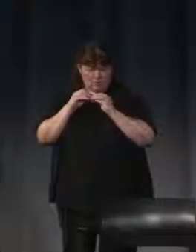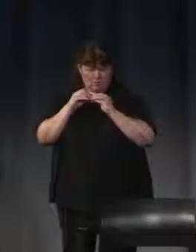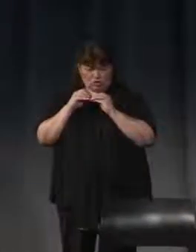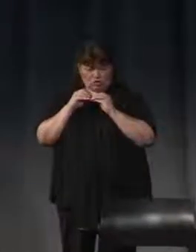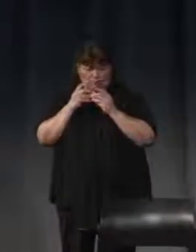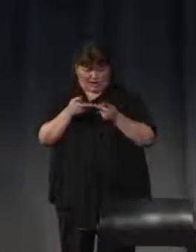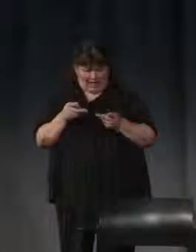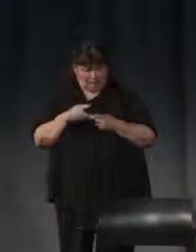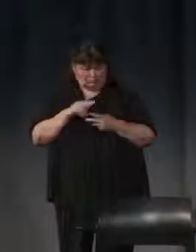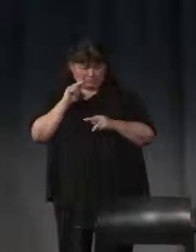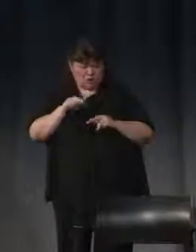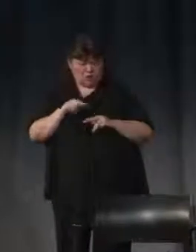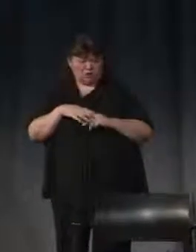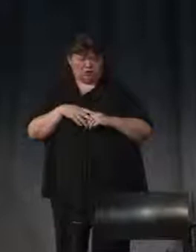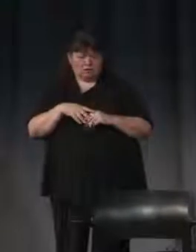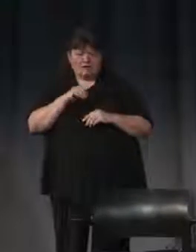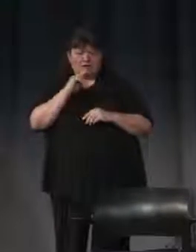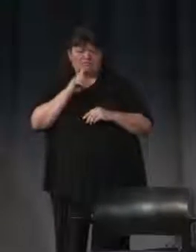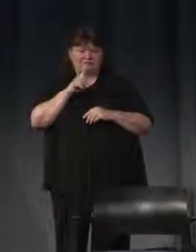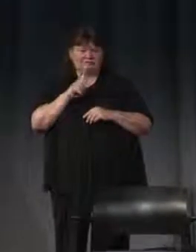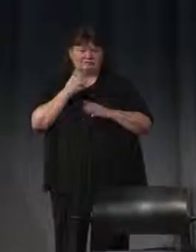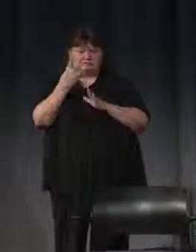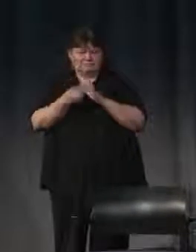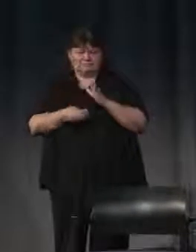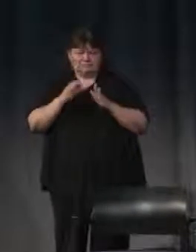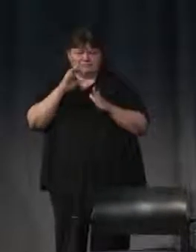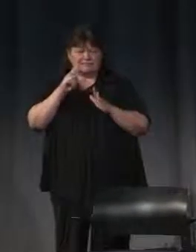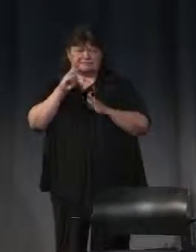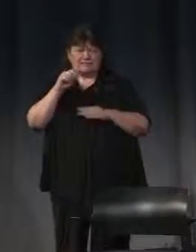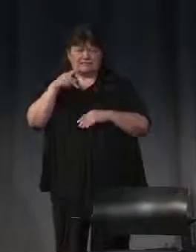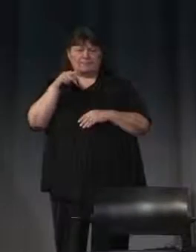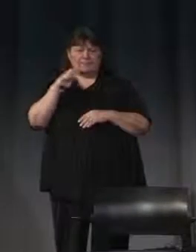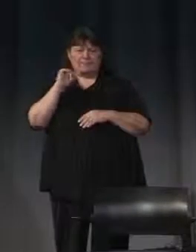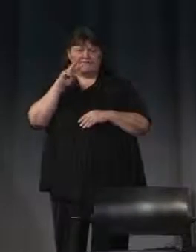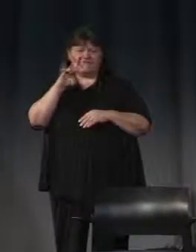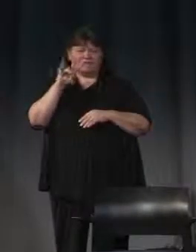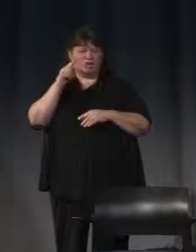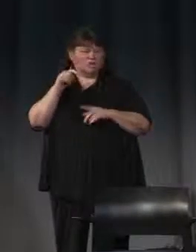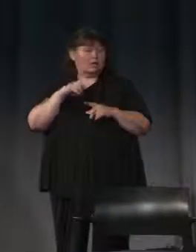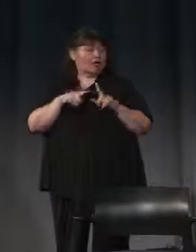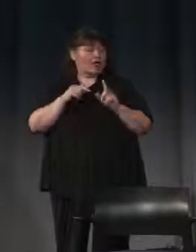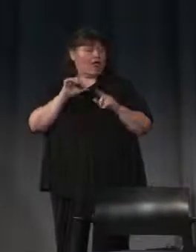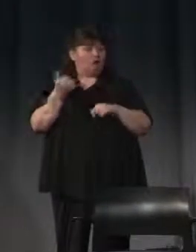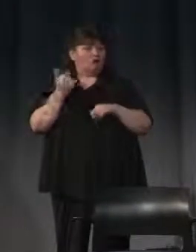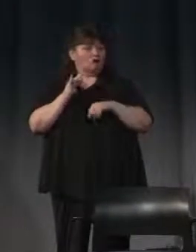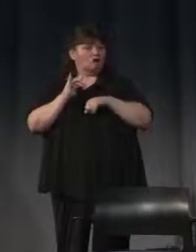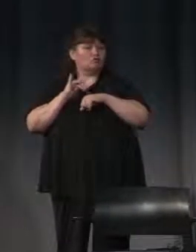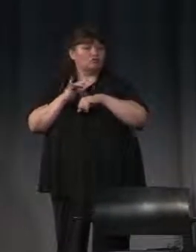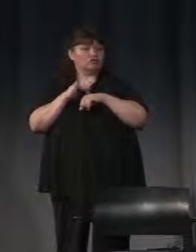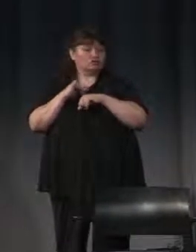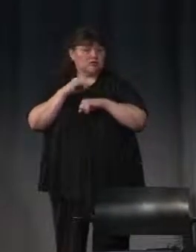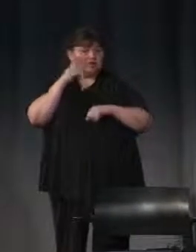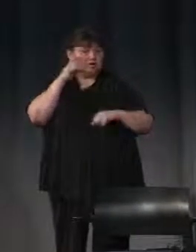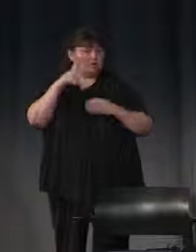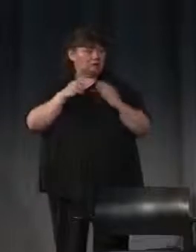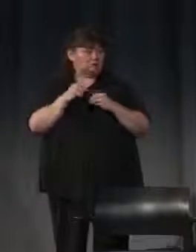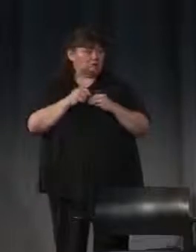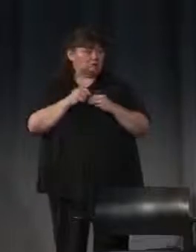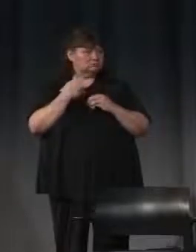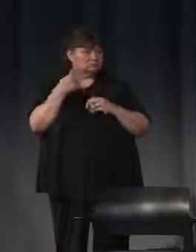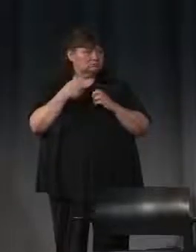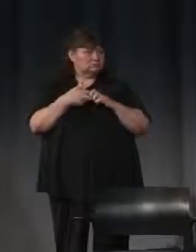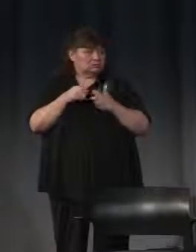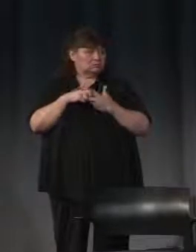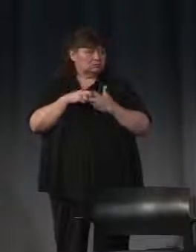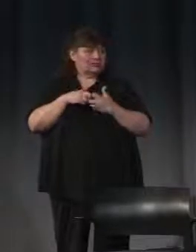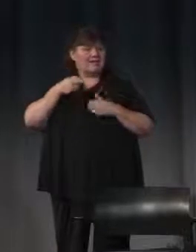look? These aren't really deprivation experiments, but it seems to me that an underutilized resource for thinking about these particular problems is